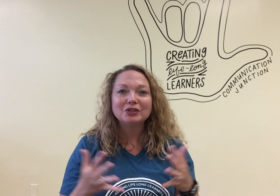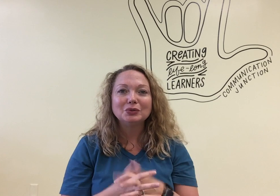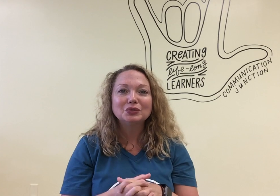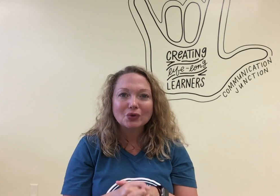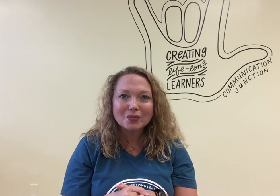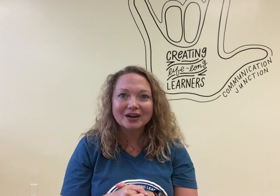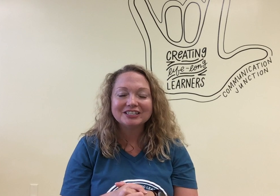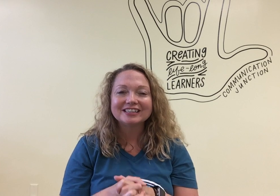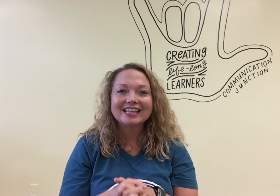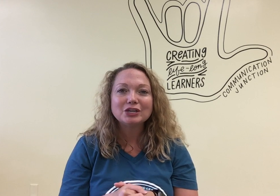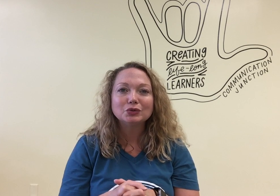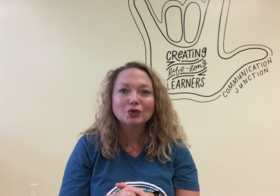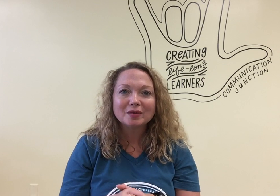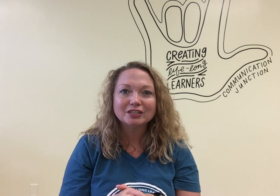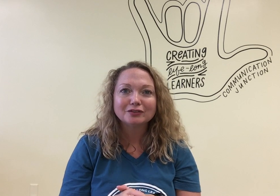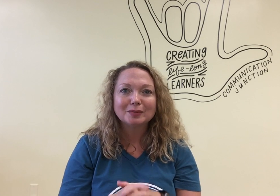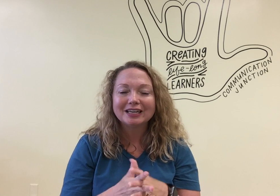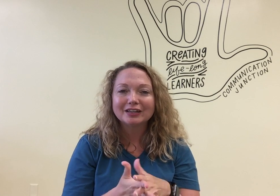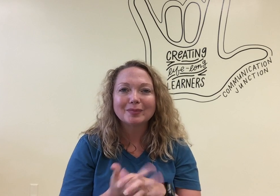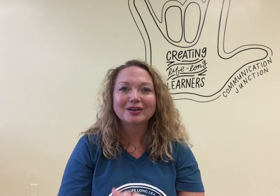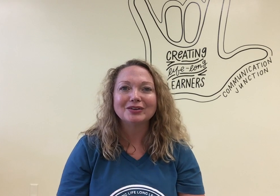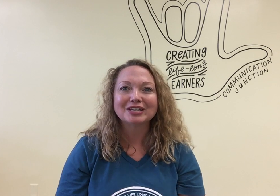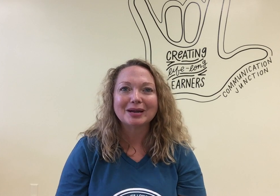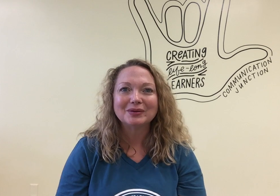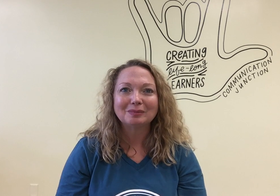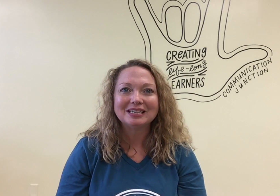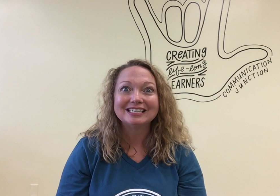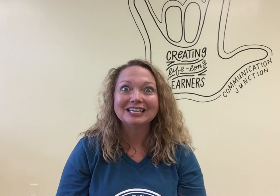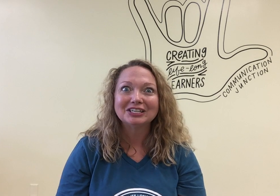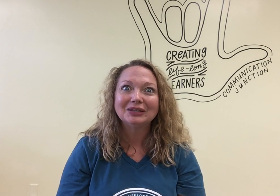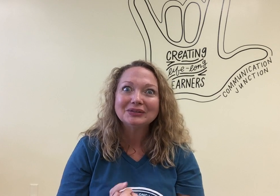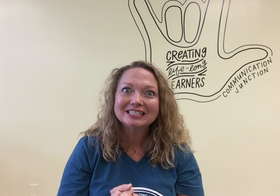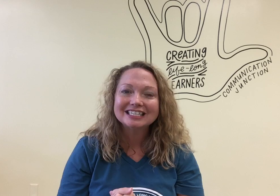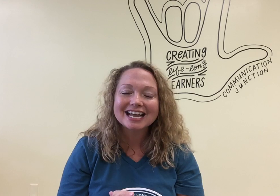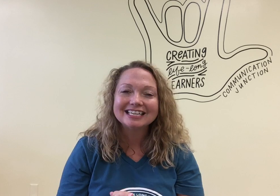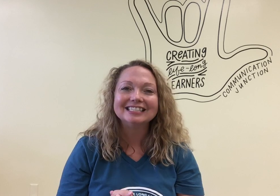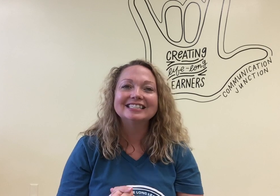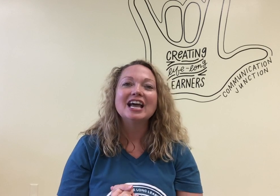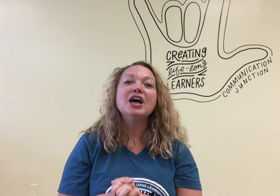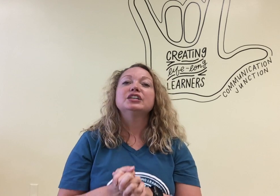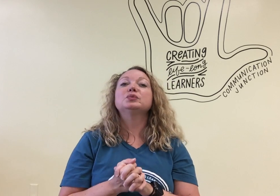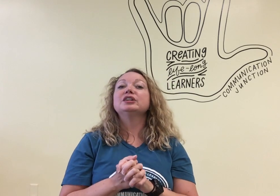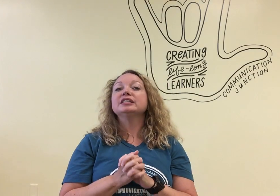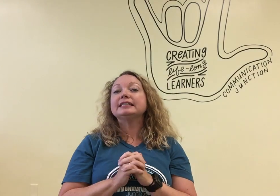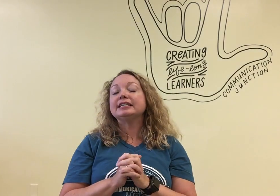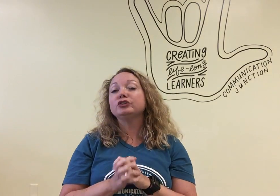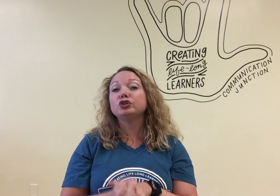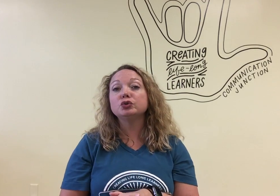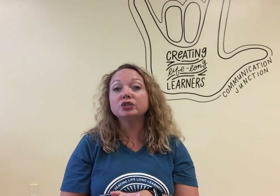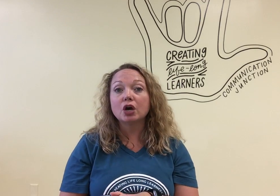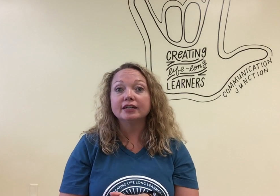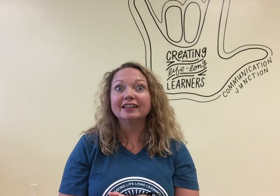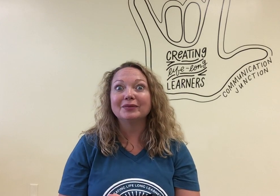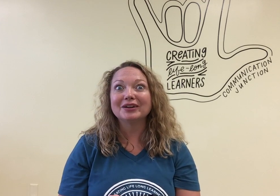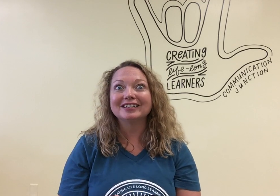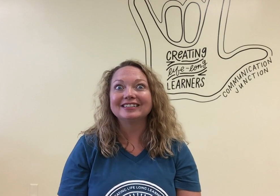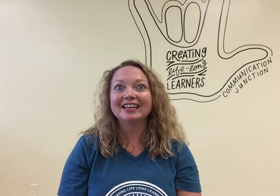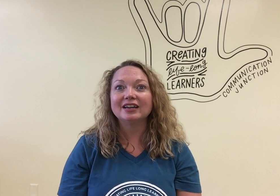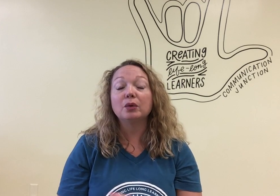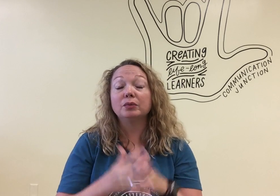you so much, and thank you so much for spending a little bit of your time with me today to learn signs. So we are going to sing 2 songs, and then we're going to say, well, we're